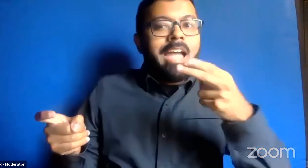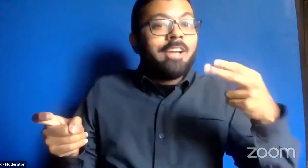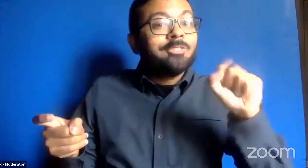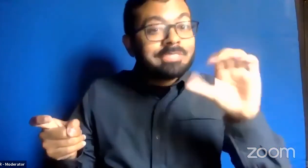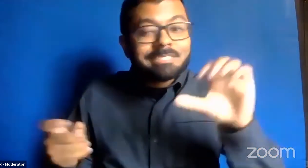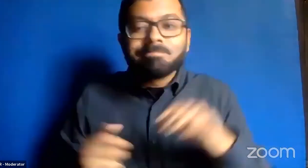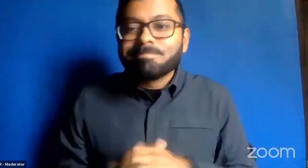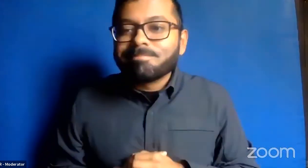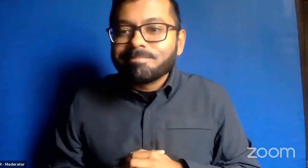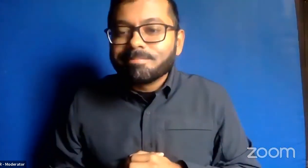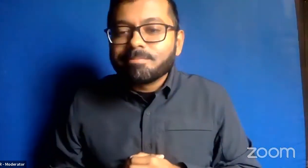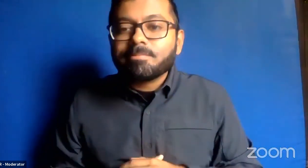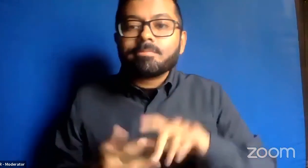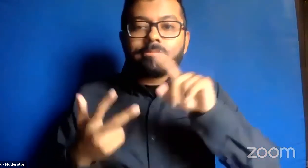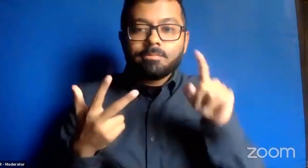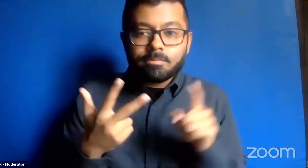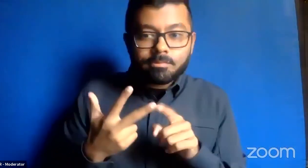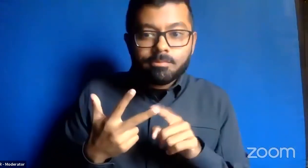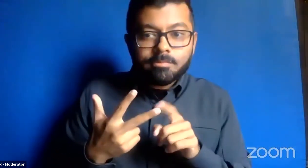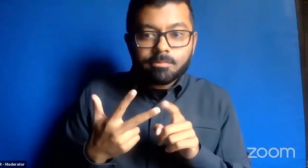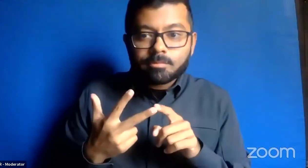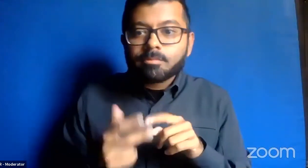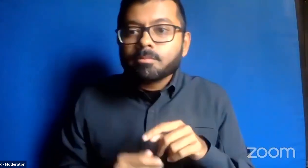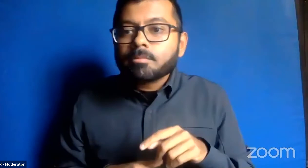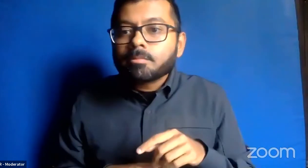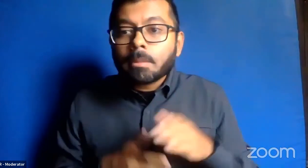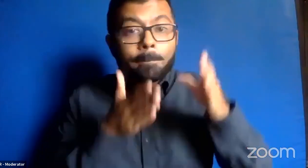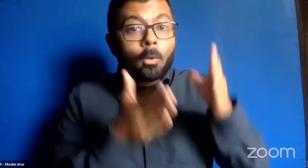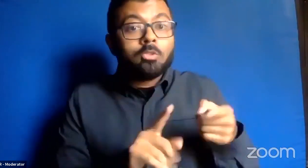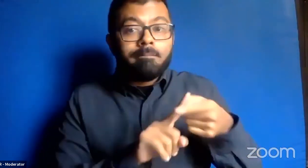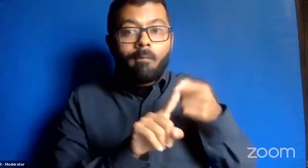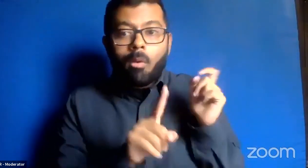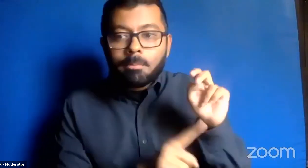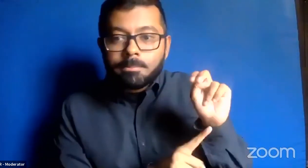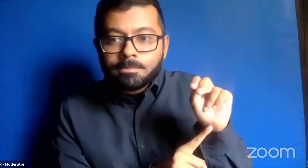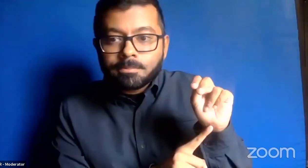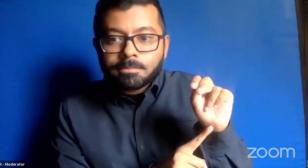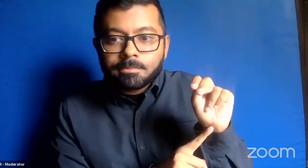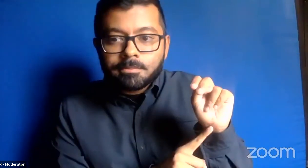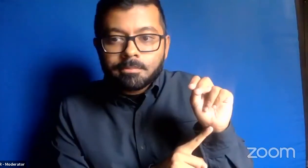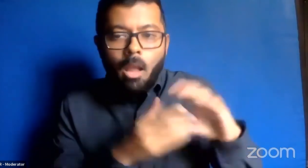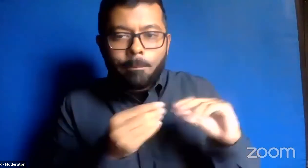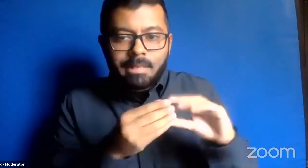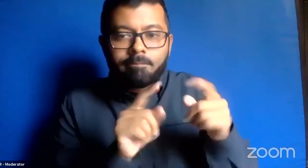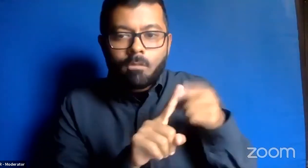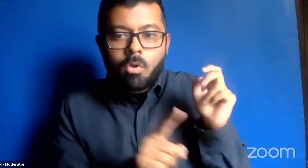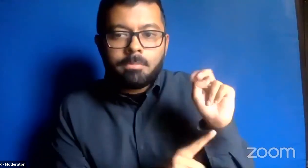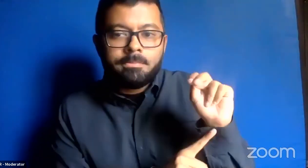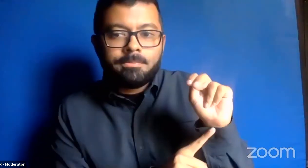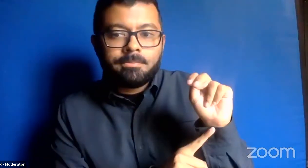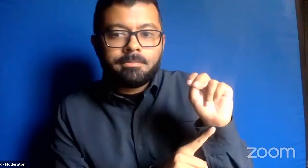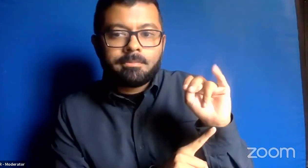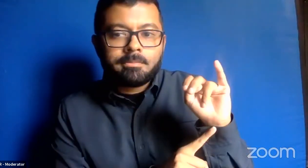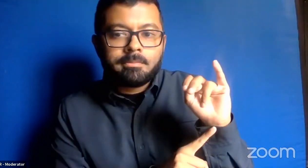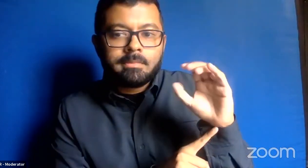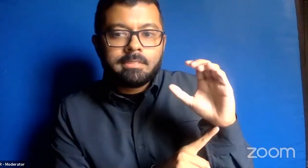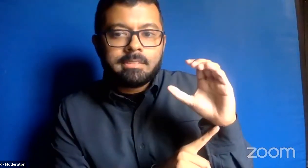And those funds could go towards support of DHHSC. The third individual who has commented